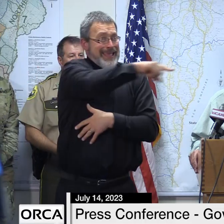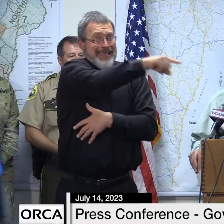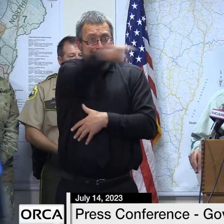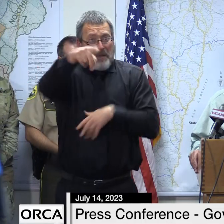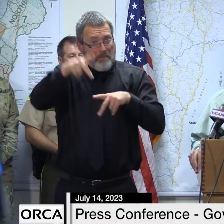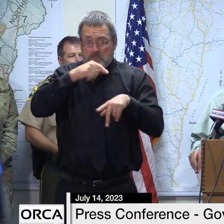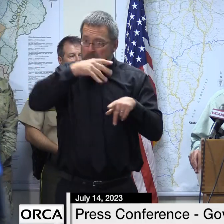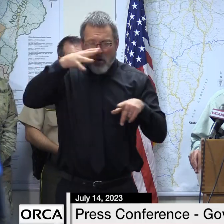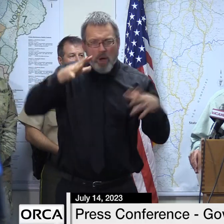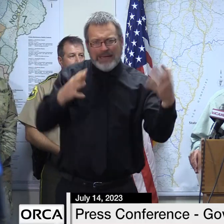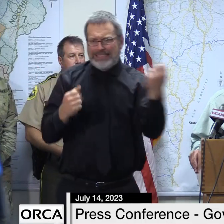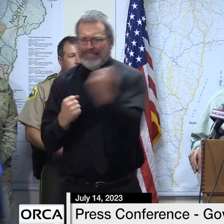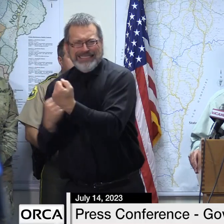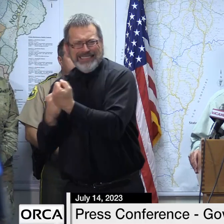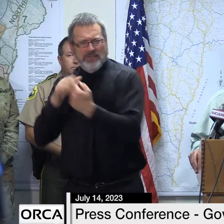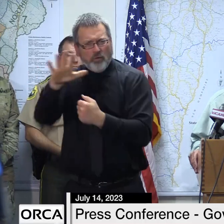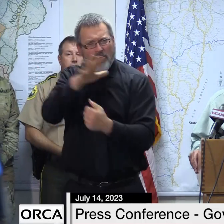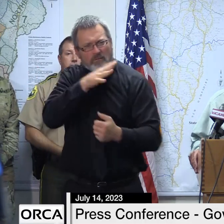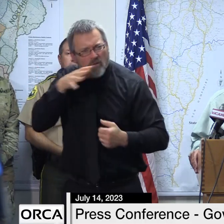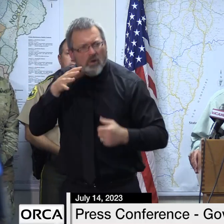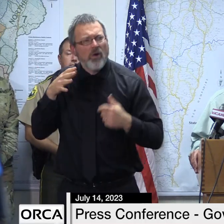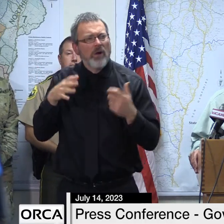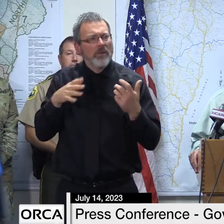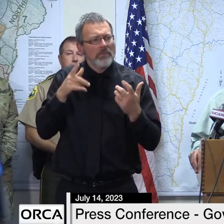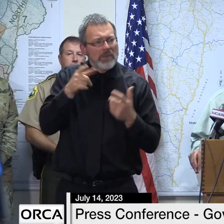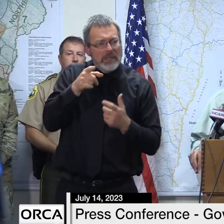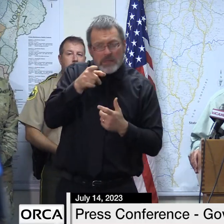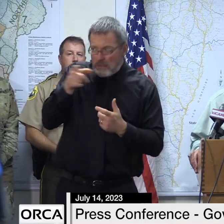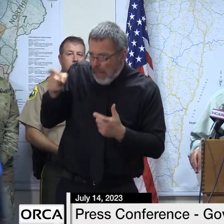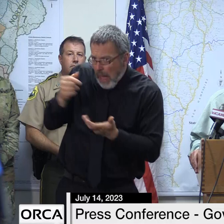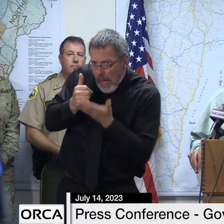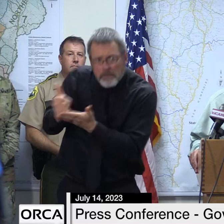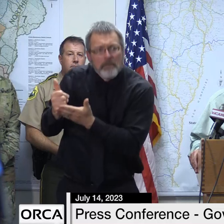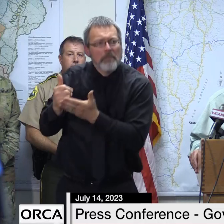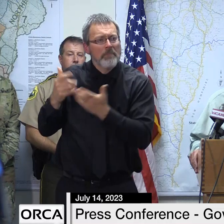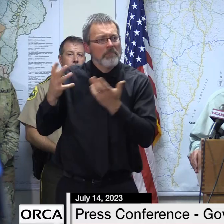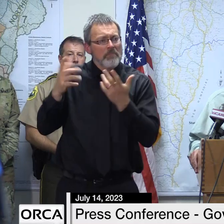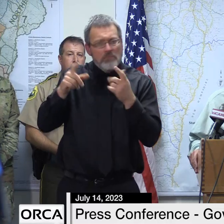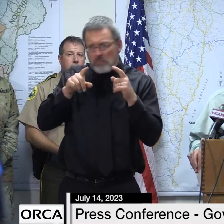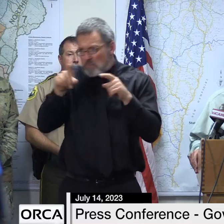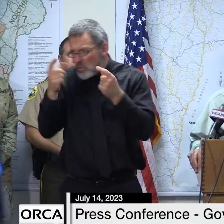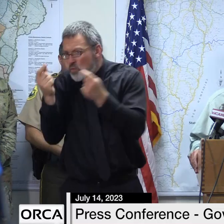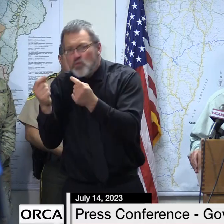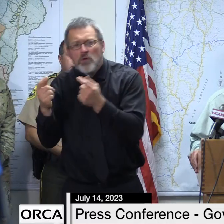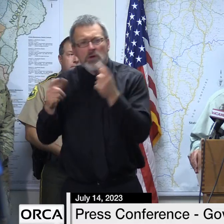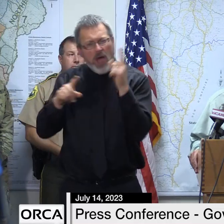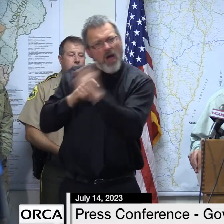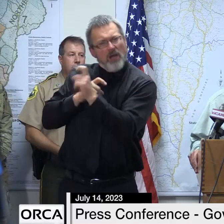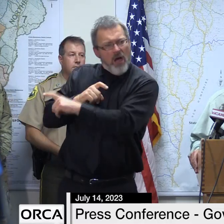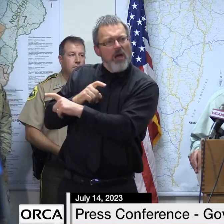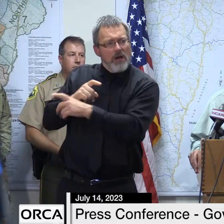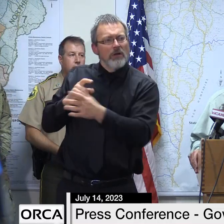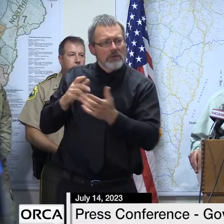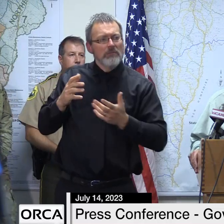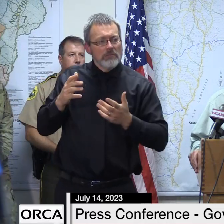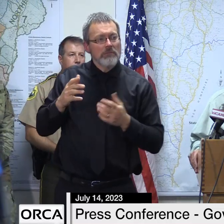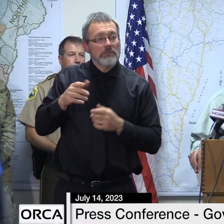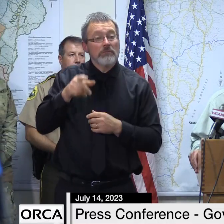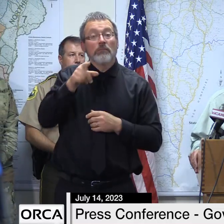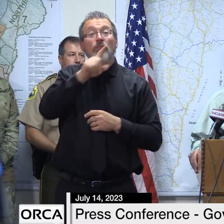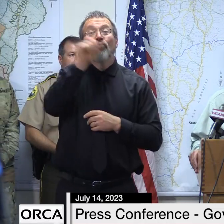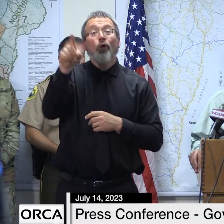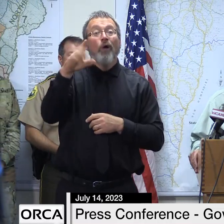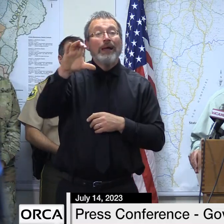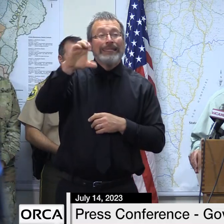checking on your neighbors to see if they need a hand with a chore or an errand. Maybe it's attending a farmer's market or buying meat, cheese,